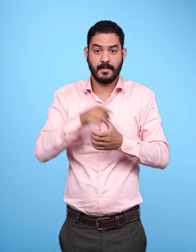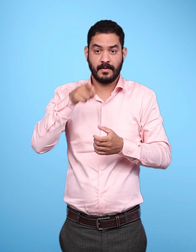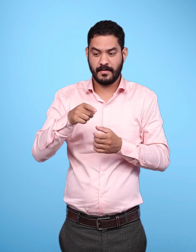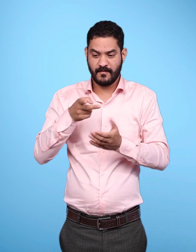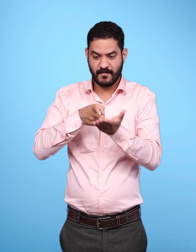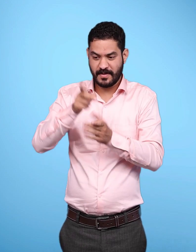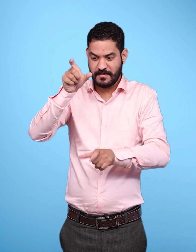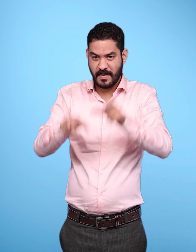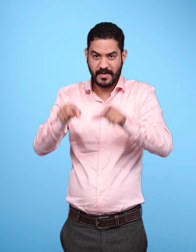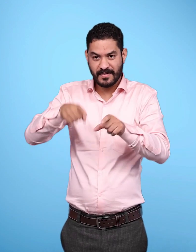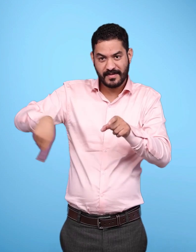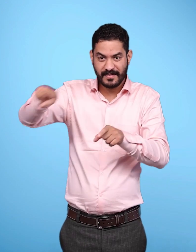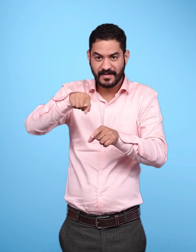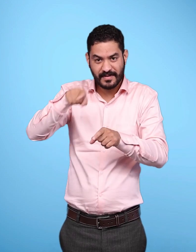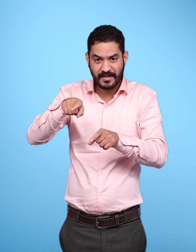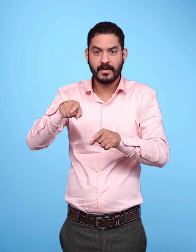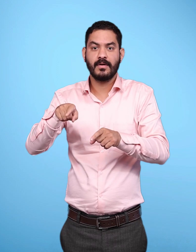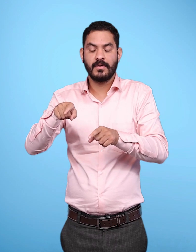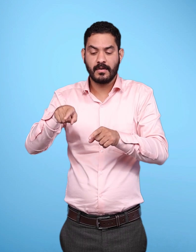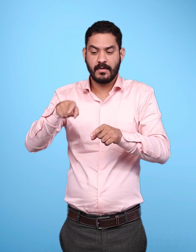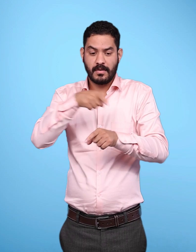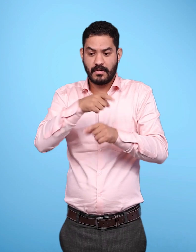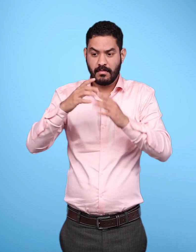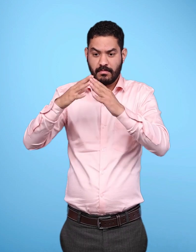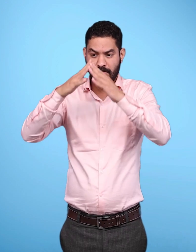Elephants often trampled down the huts of villagers.